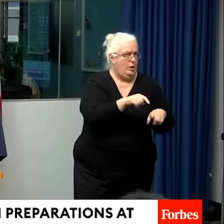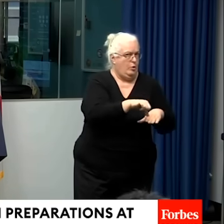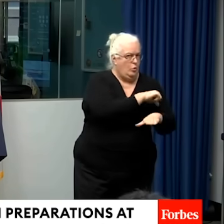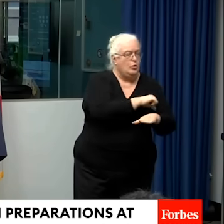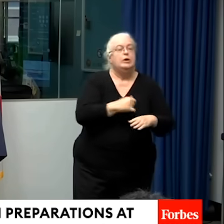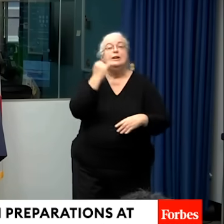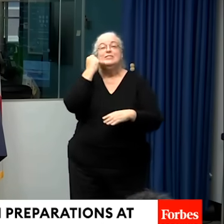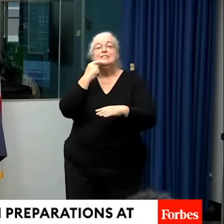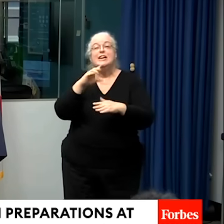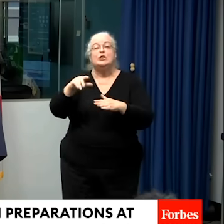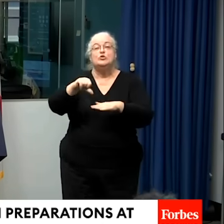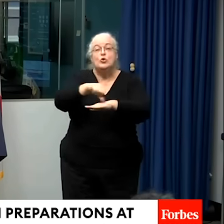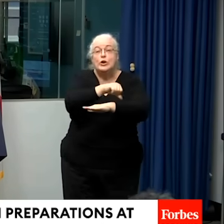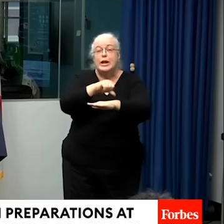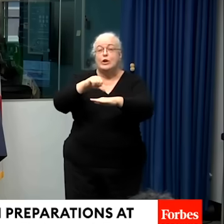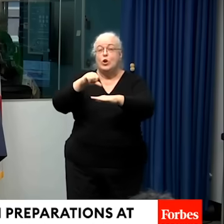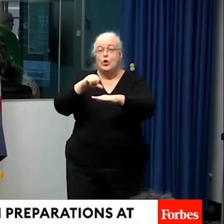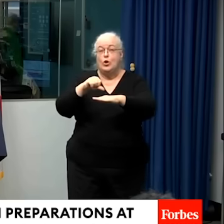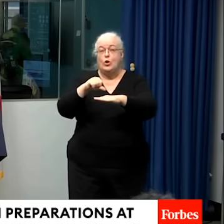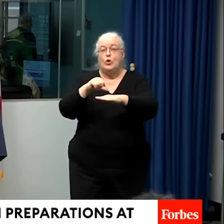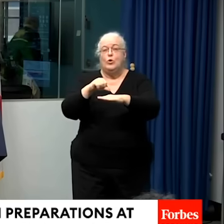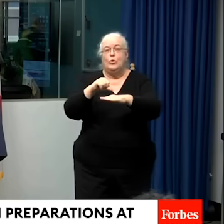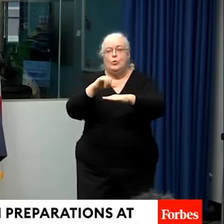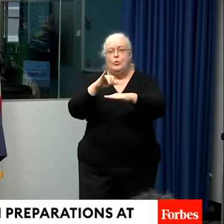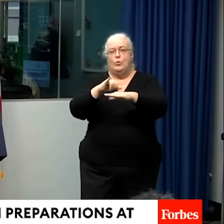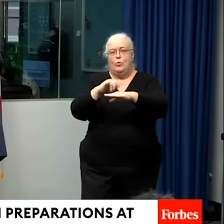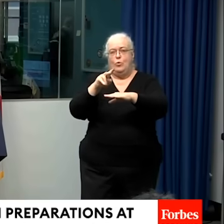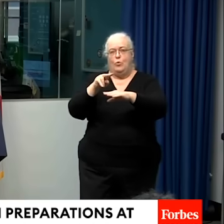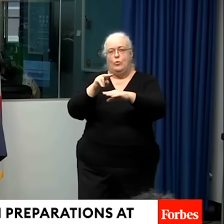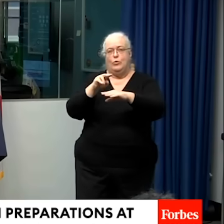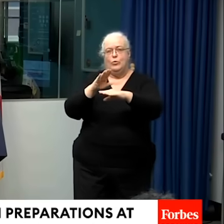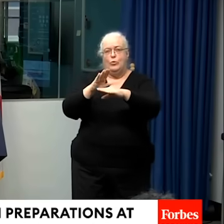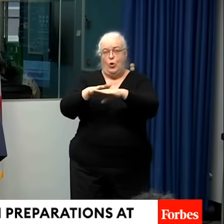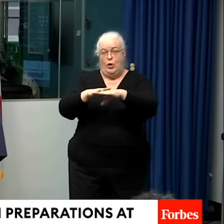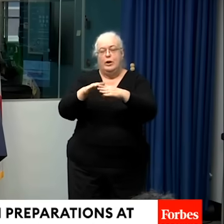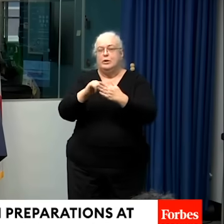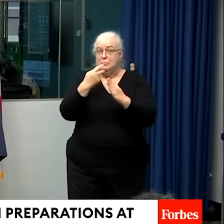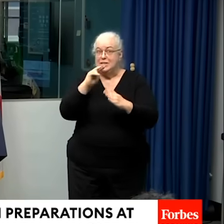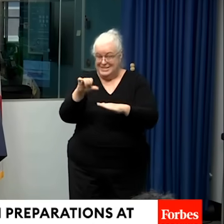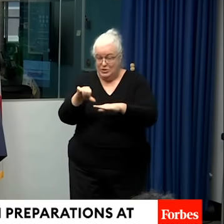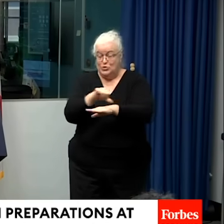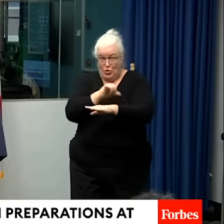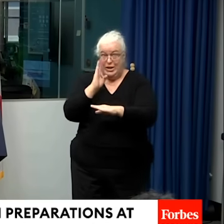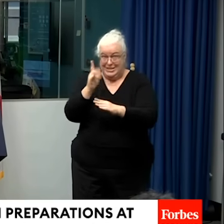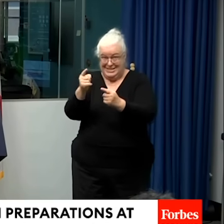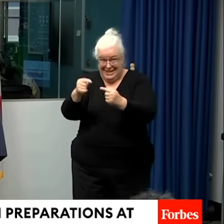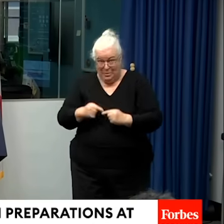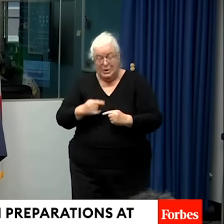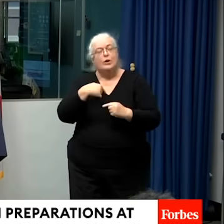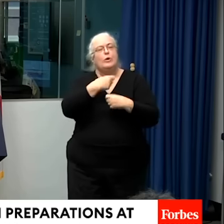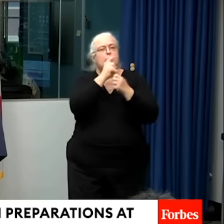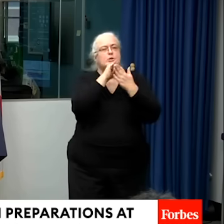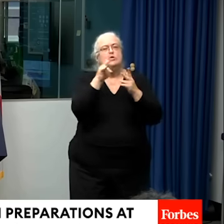tornado warning means that we actually have radar indicated circulation. And I think a lot of people don't understand that. So I want to make sure that